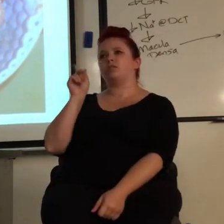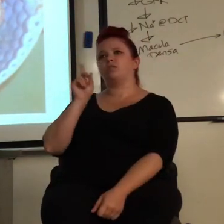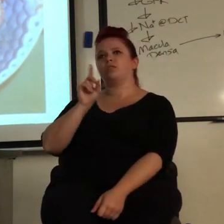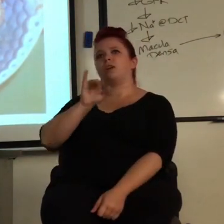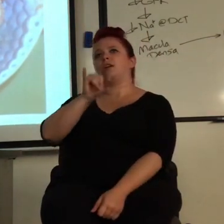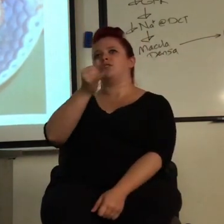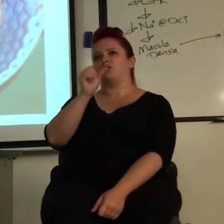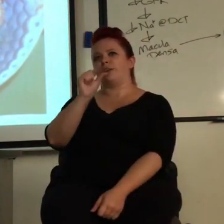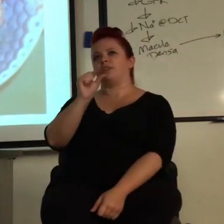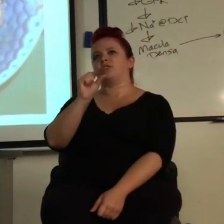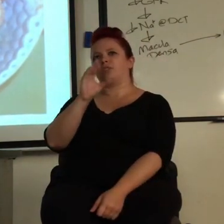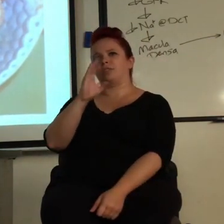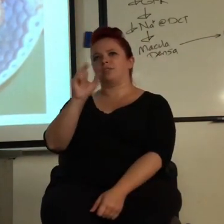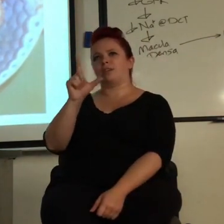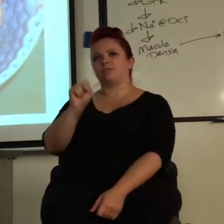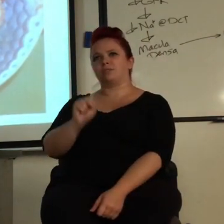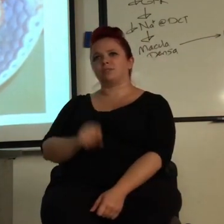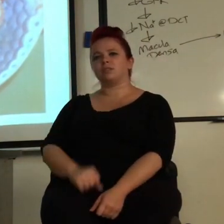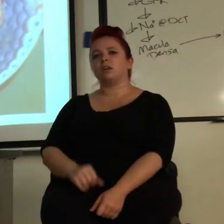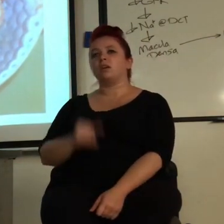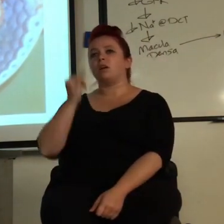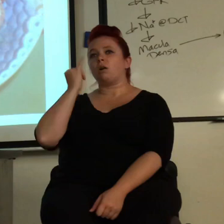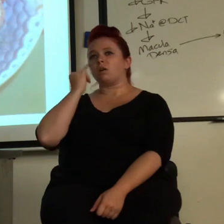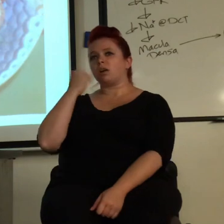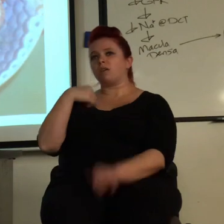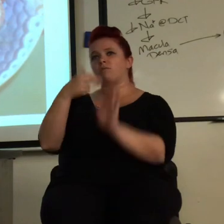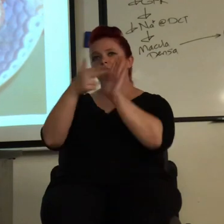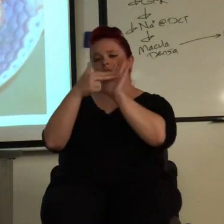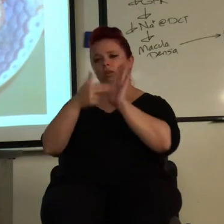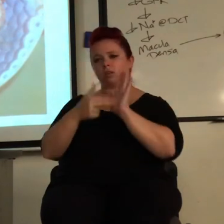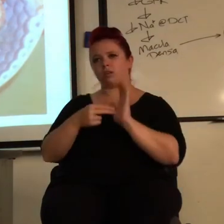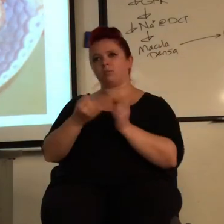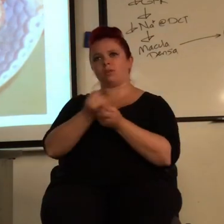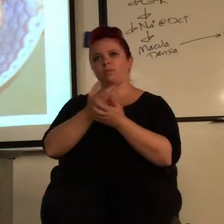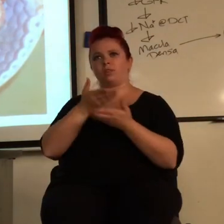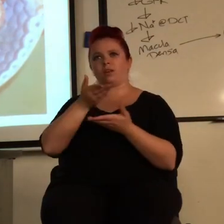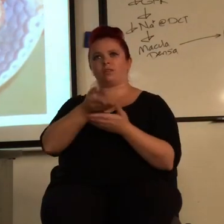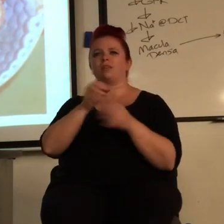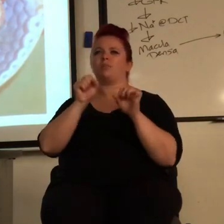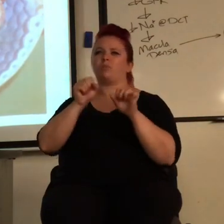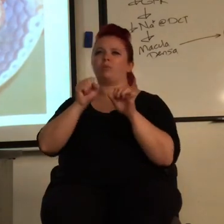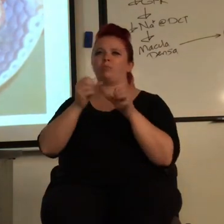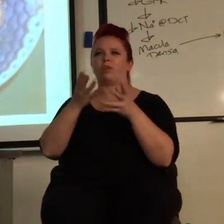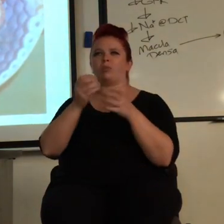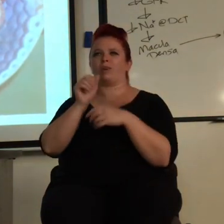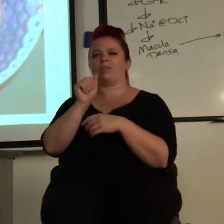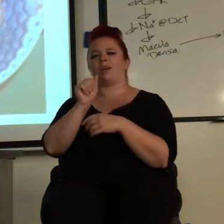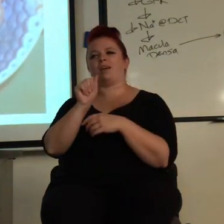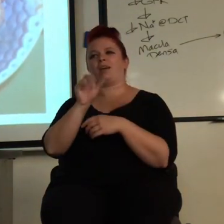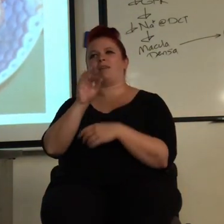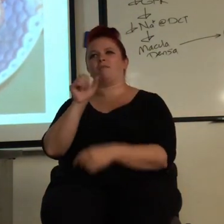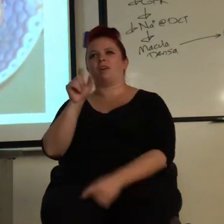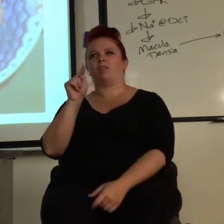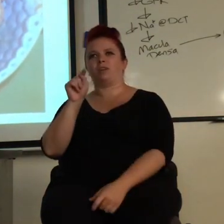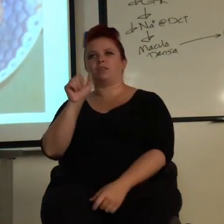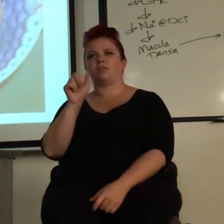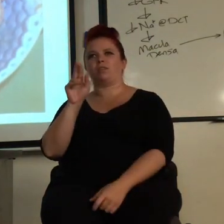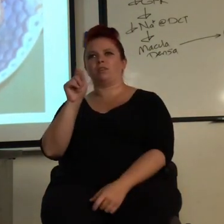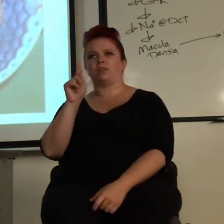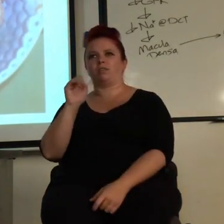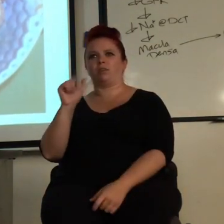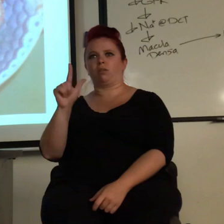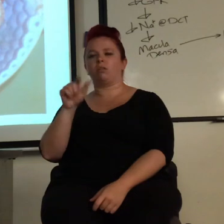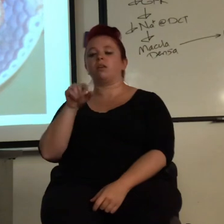The JG cells. Now if I label down there, I'm probably just going for afferent arterial. There's efferent. There's